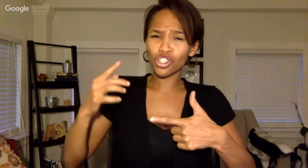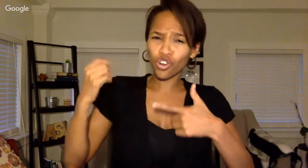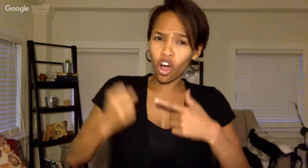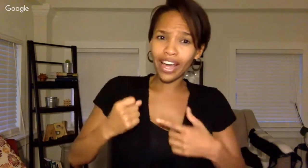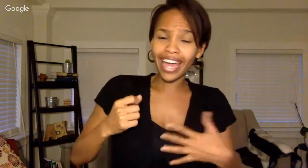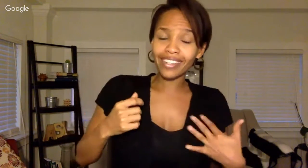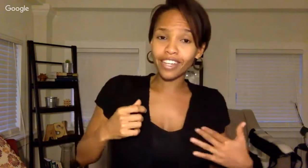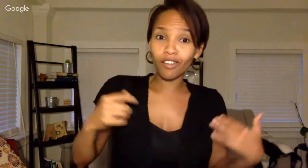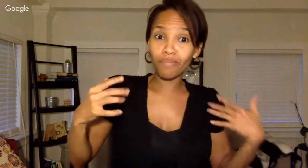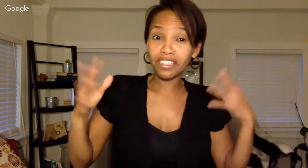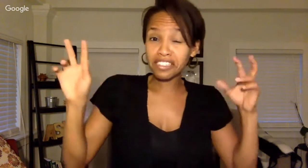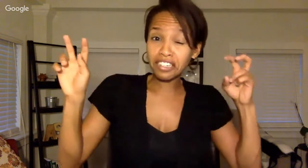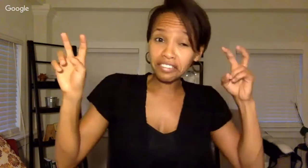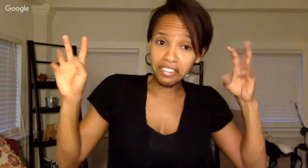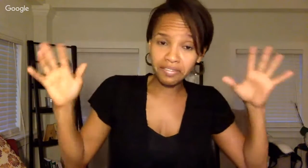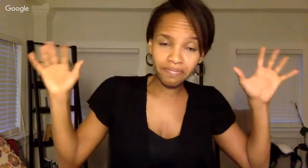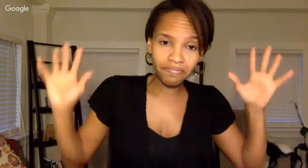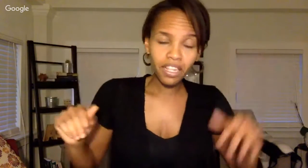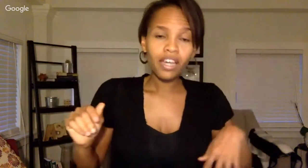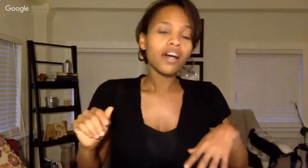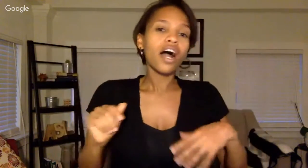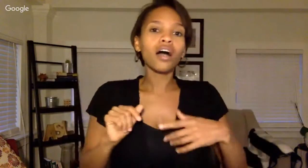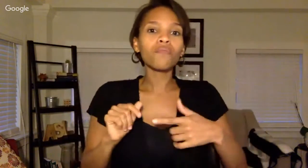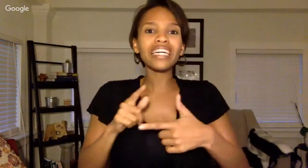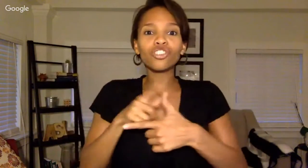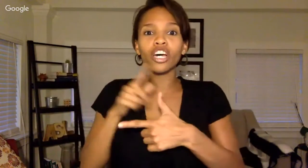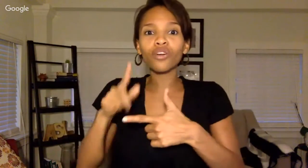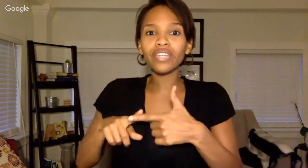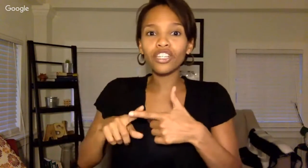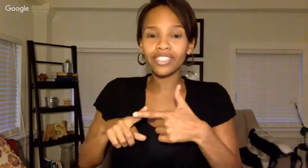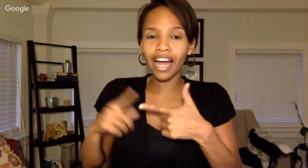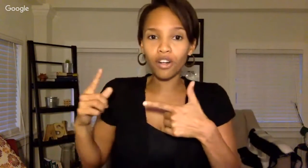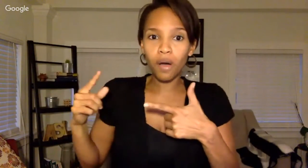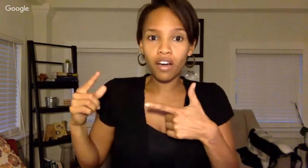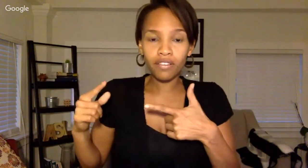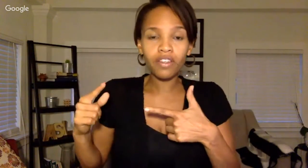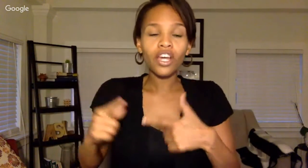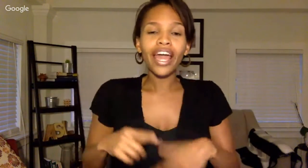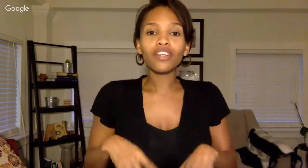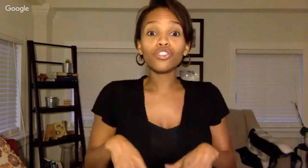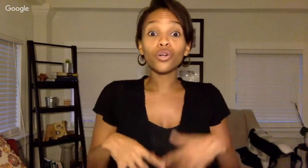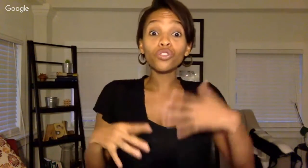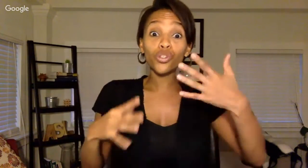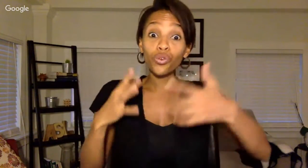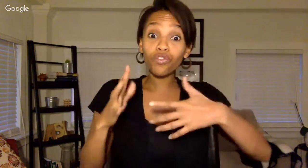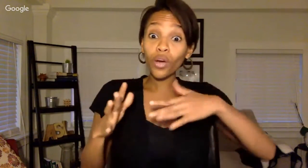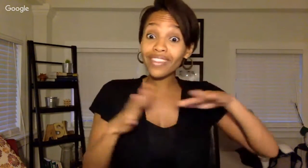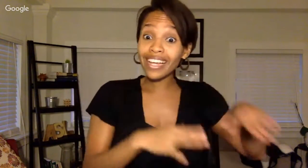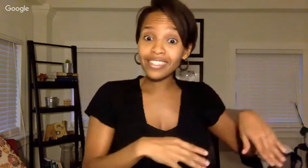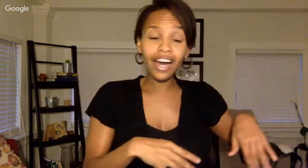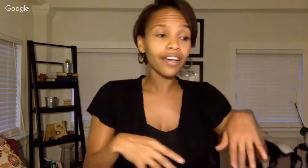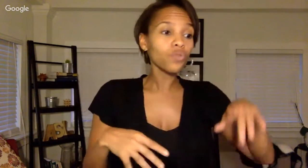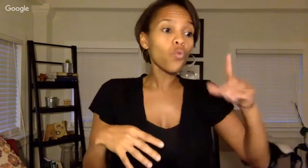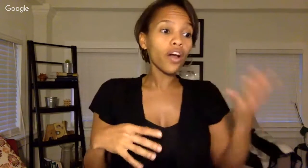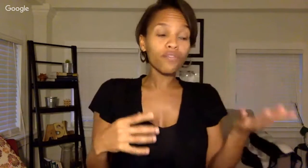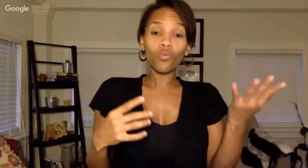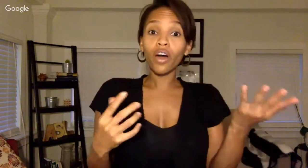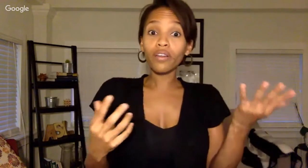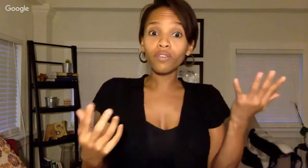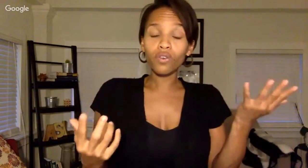strong ASL militants, is generally looked down upon. And so to avoid that sign, one thing